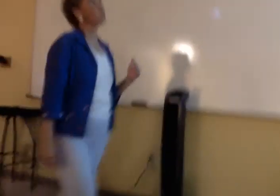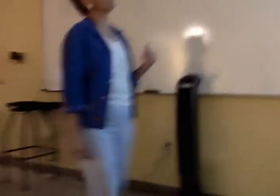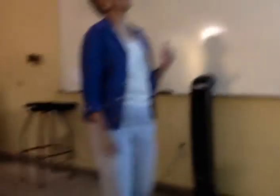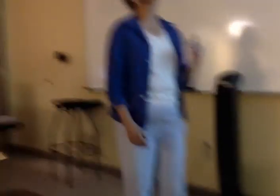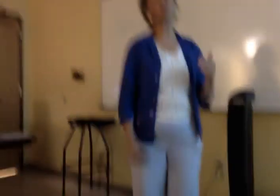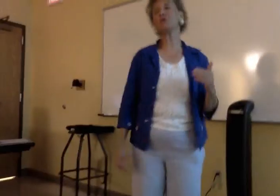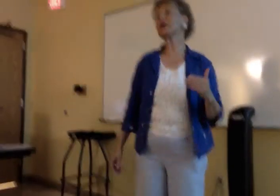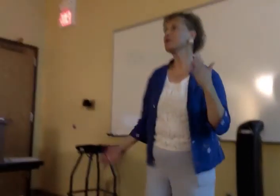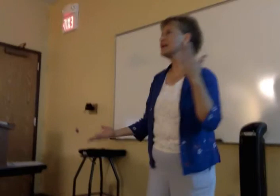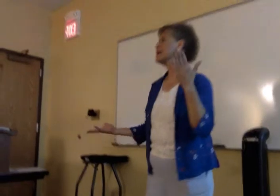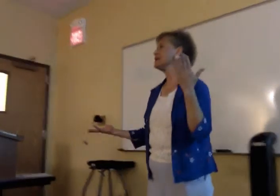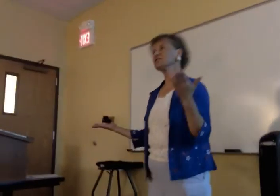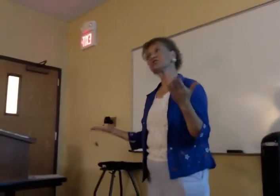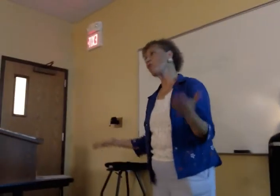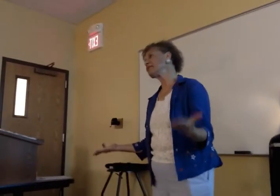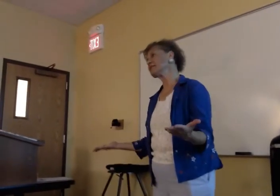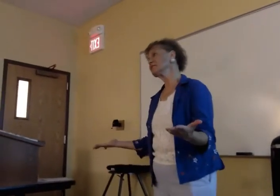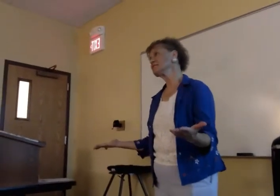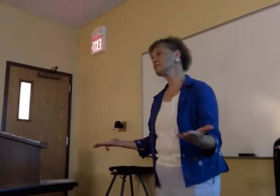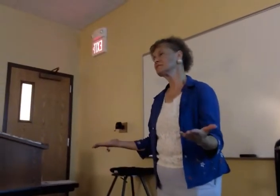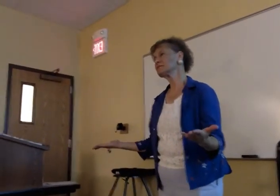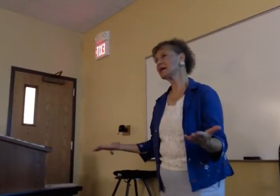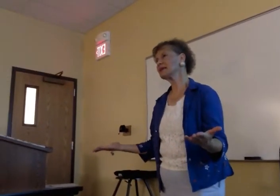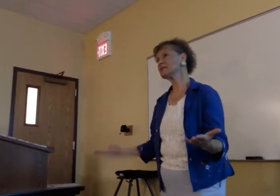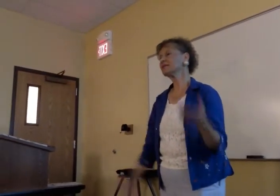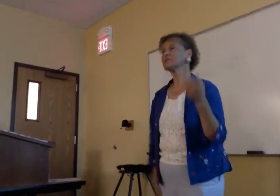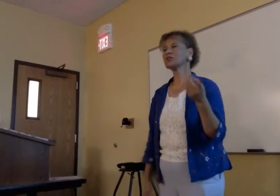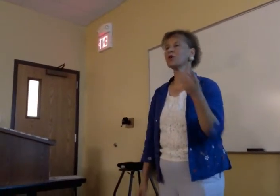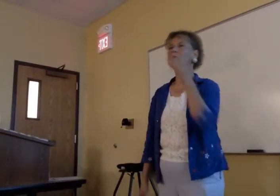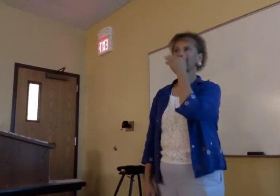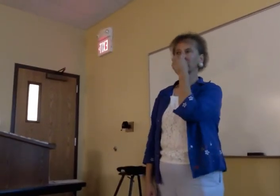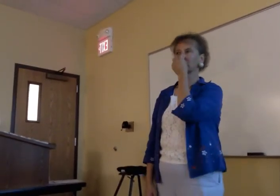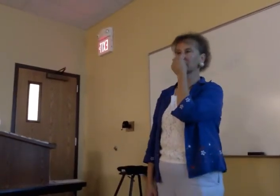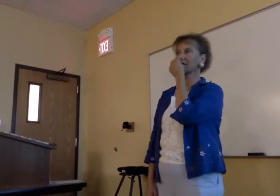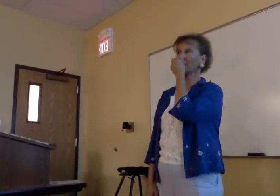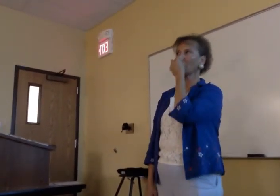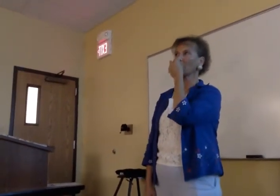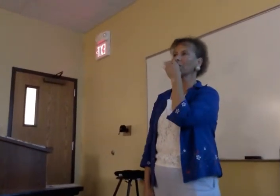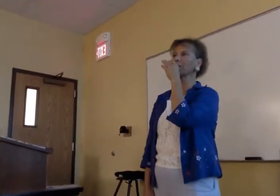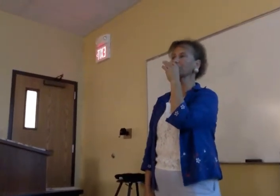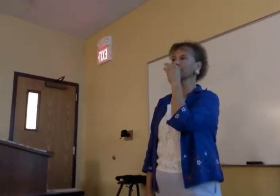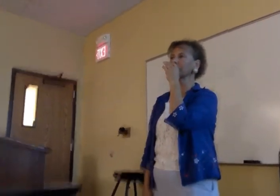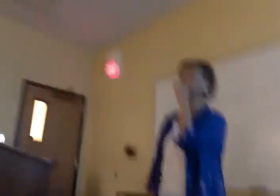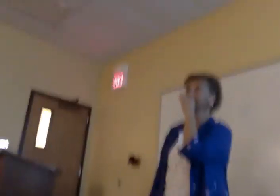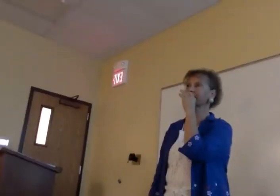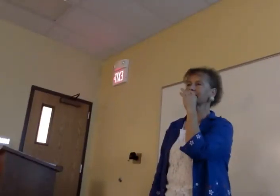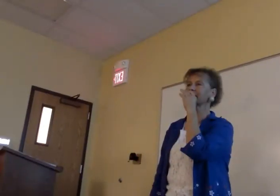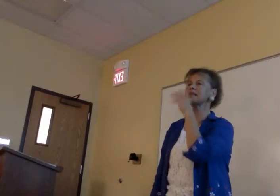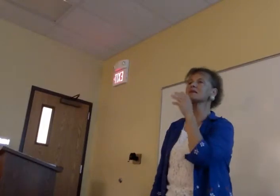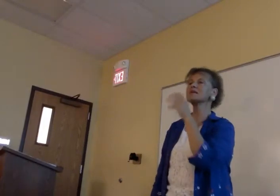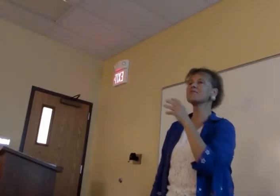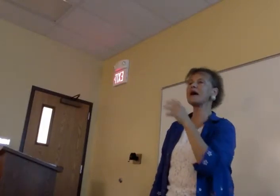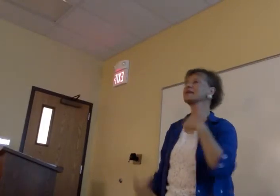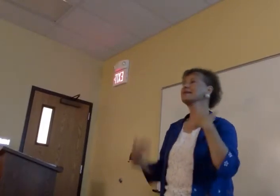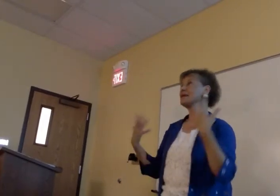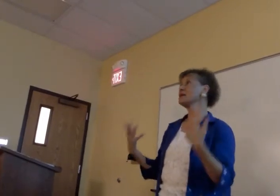When you are, he's just pointing, right? So when you're thinking about in